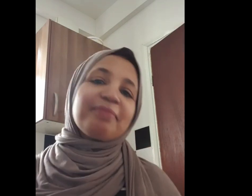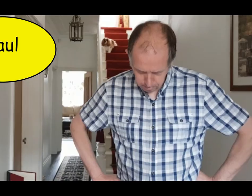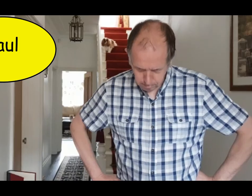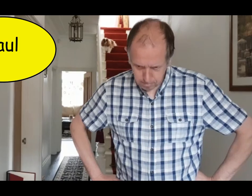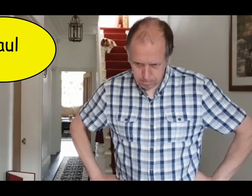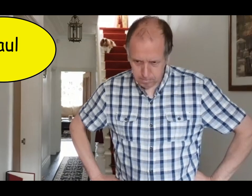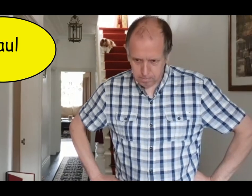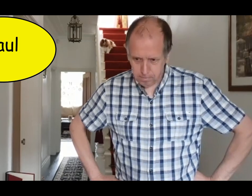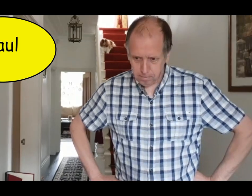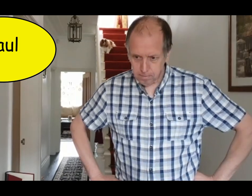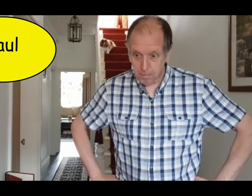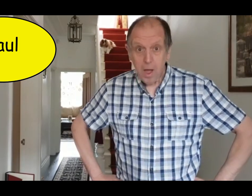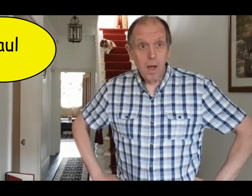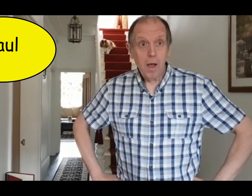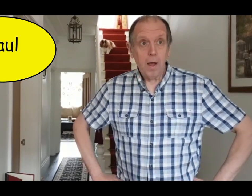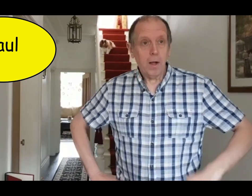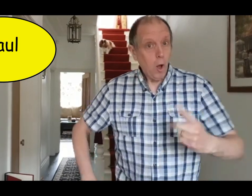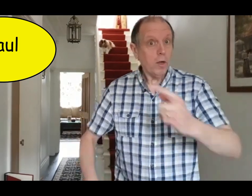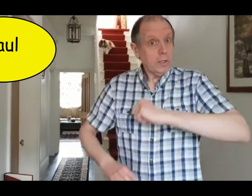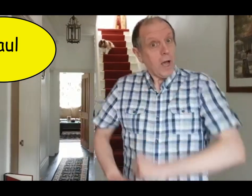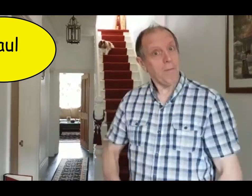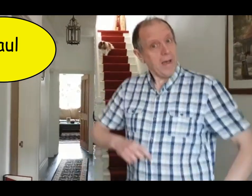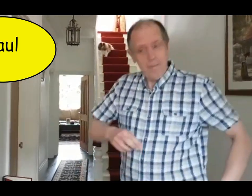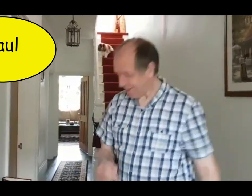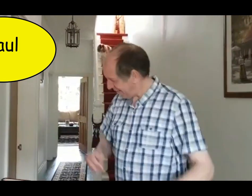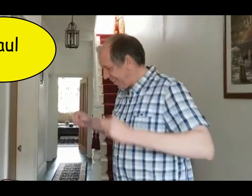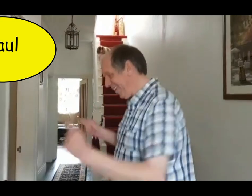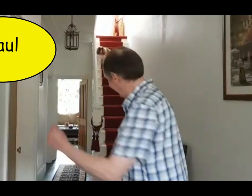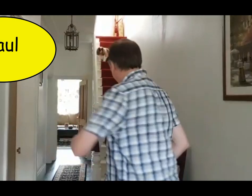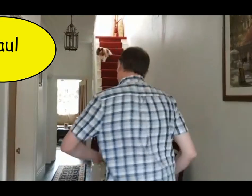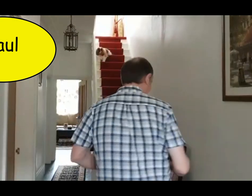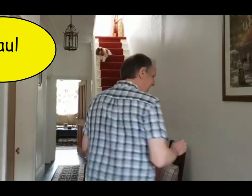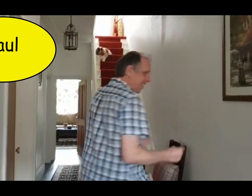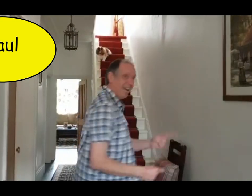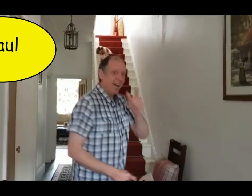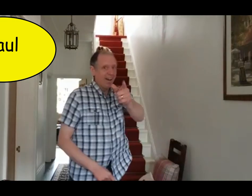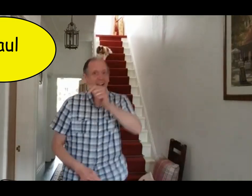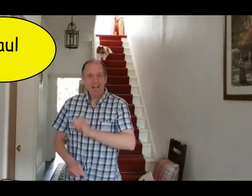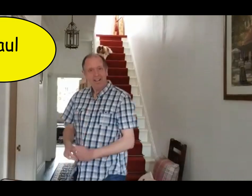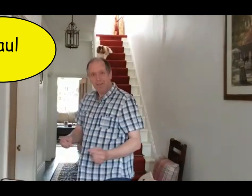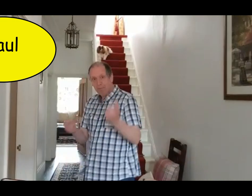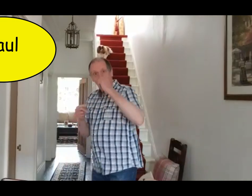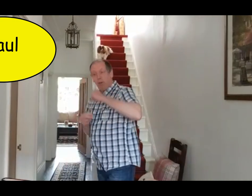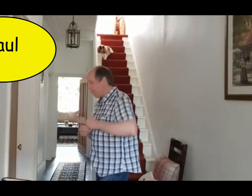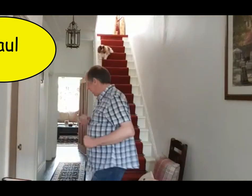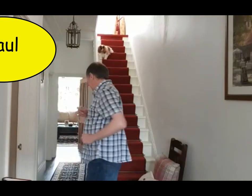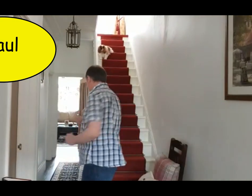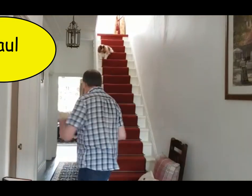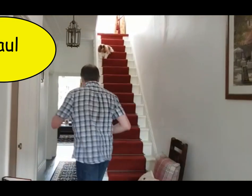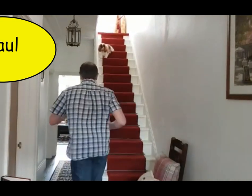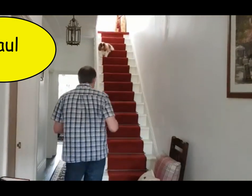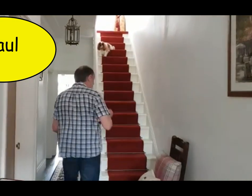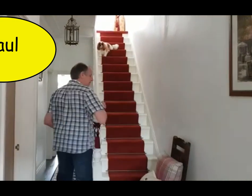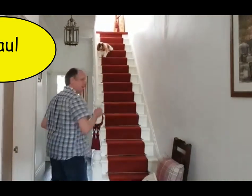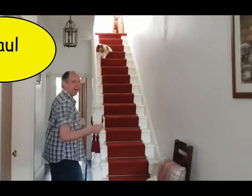without a roof Because I'm happy Clap along if you feel like happiness is the truth